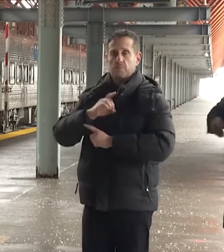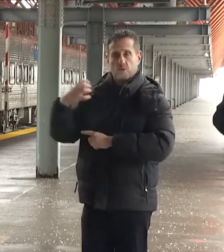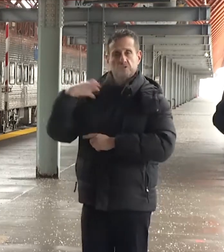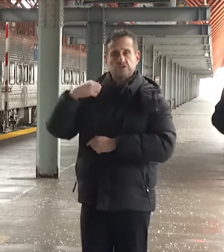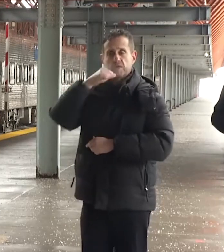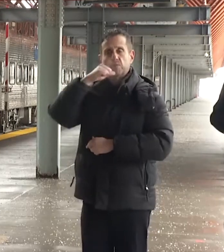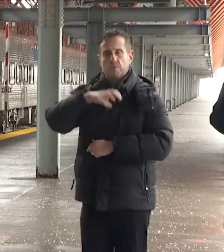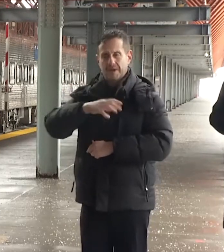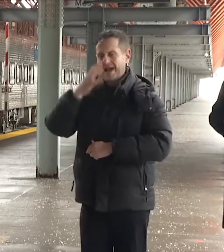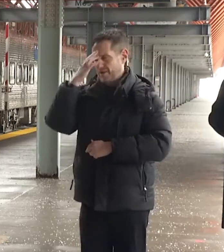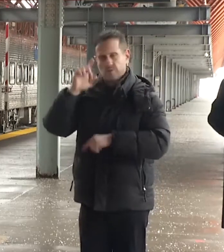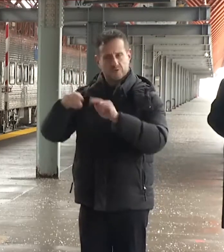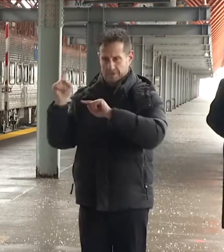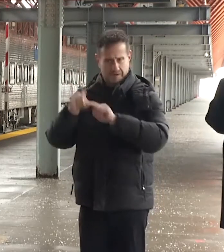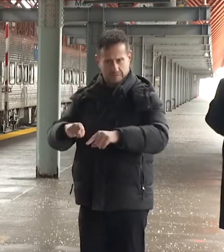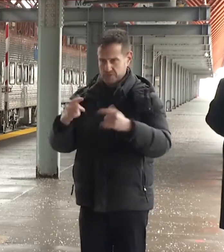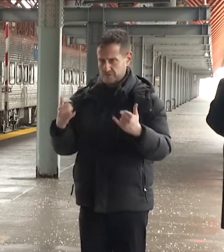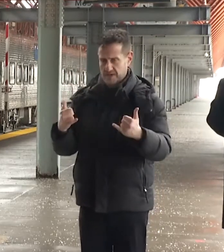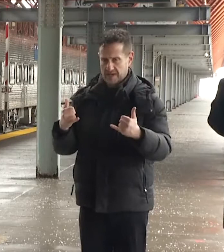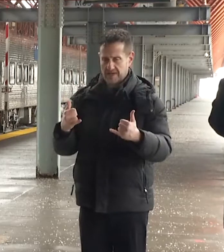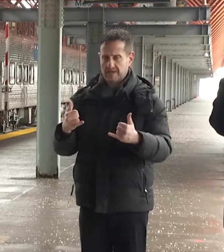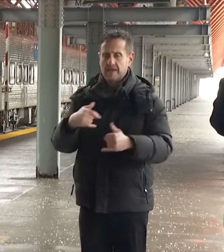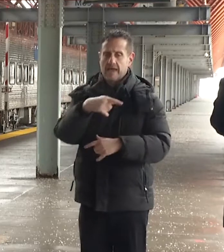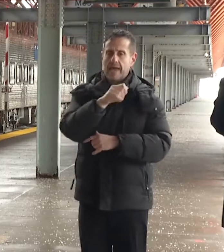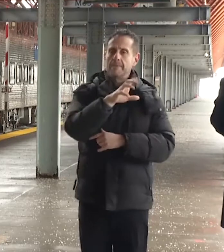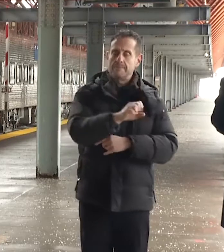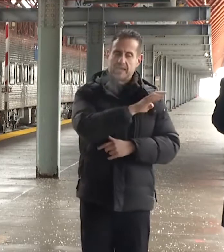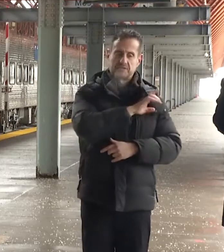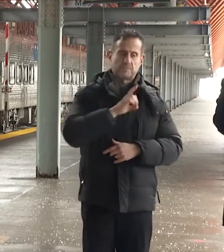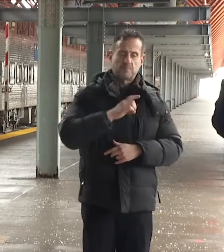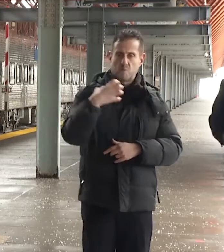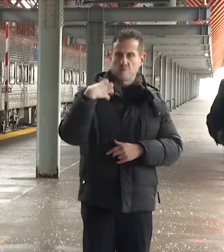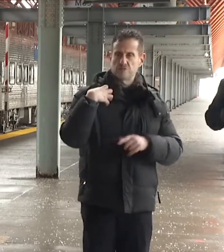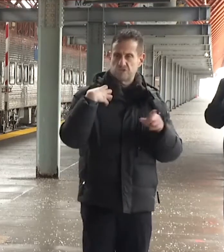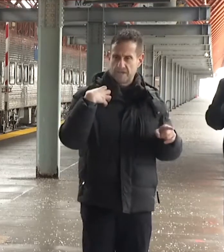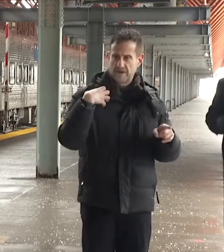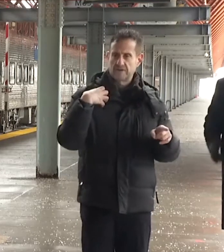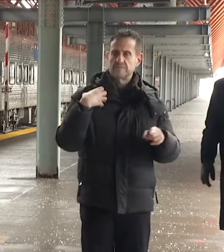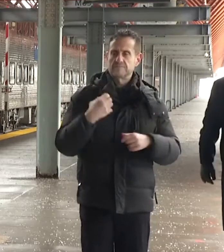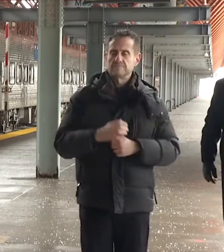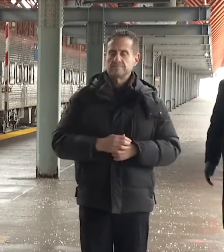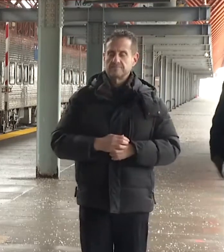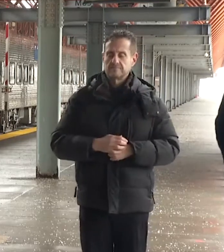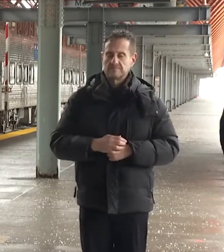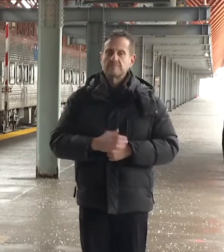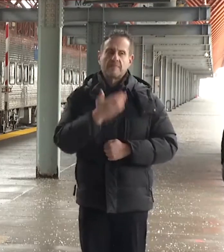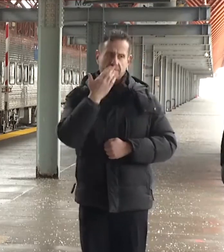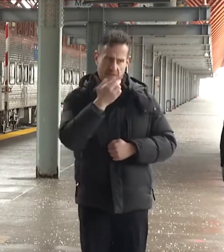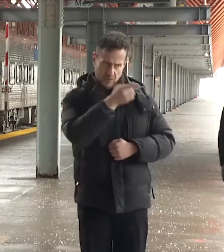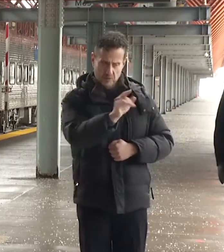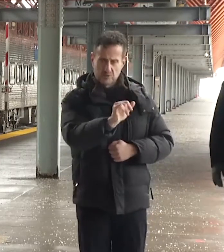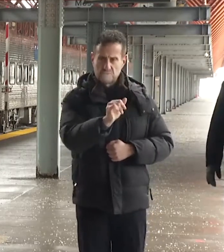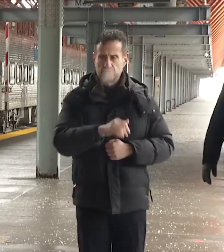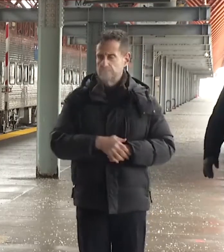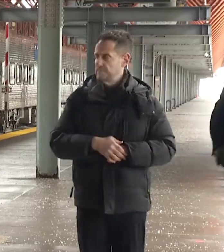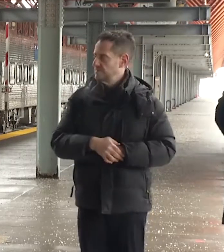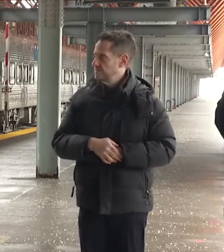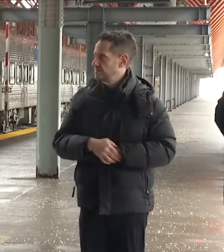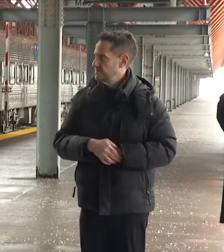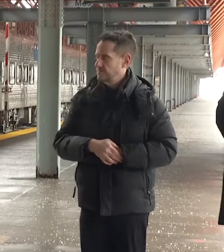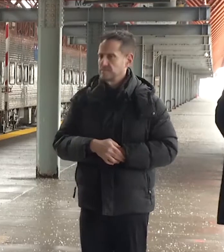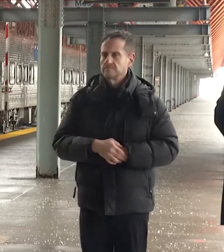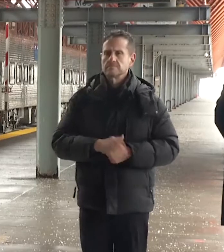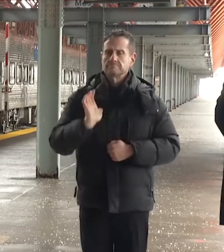who I know is not here today, and PACE Board Chair Richard Wisniewski. If not for our